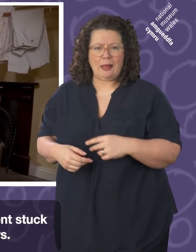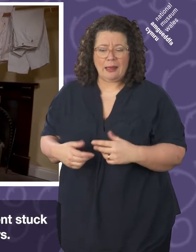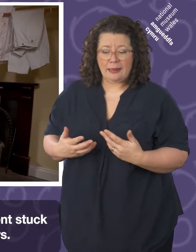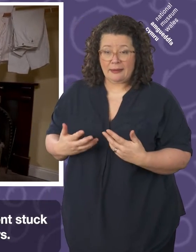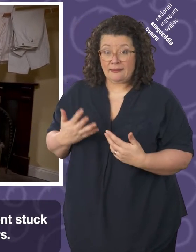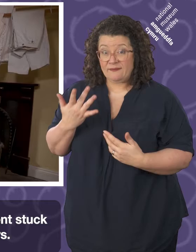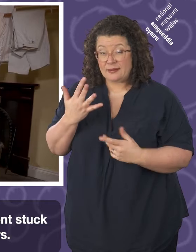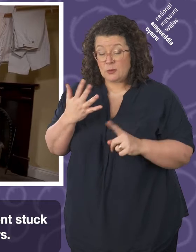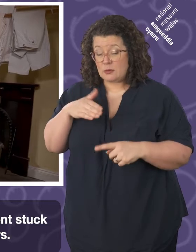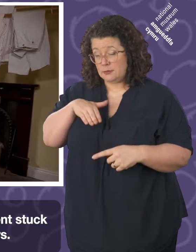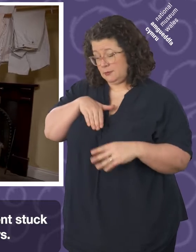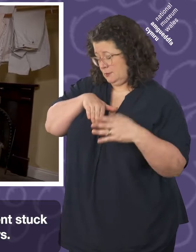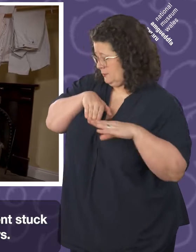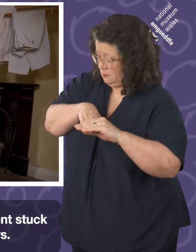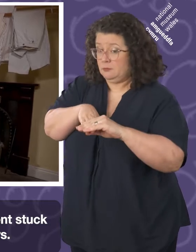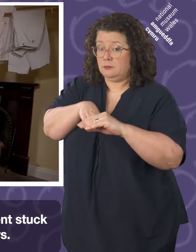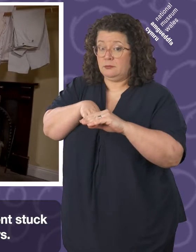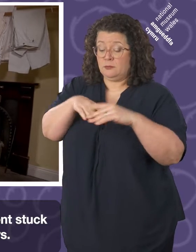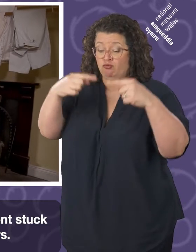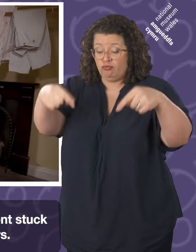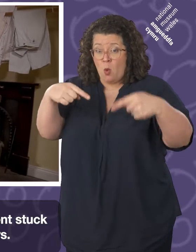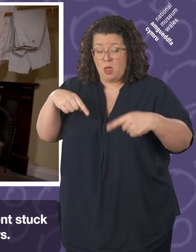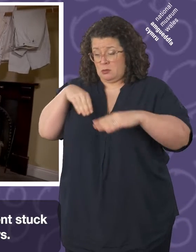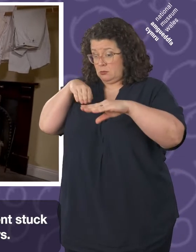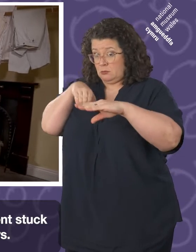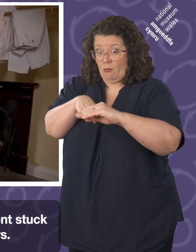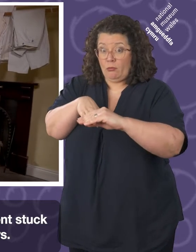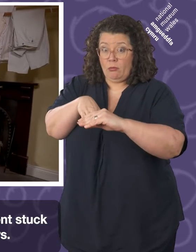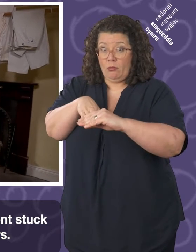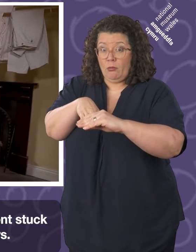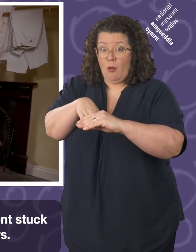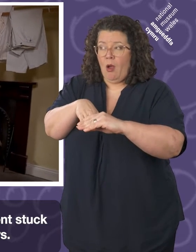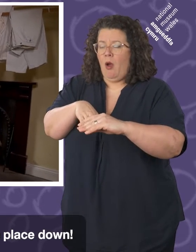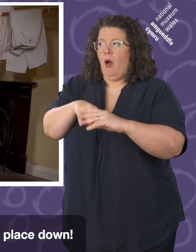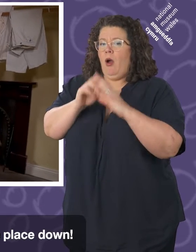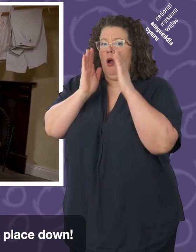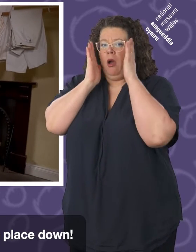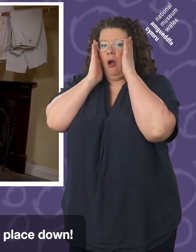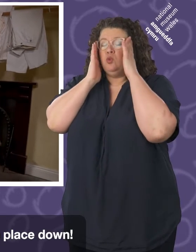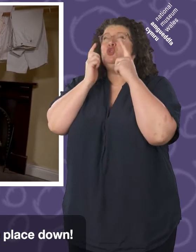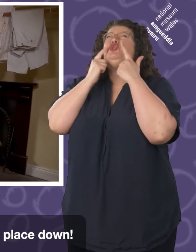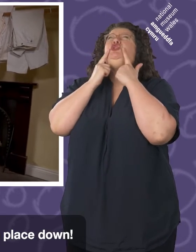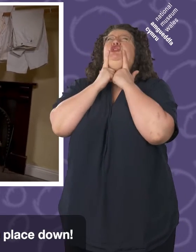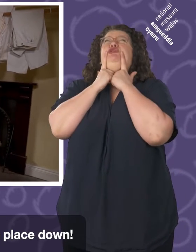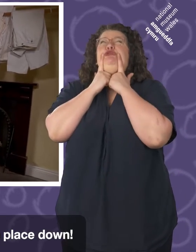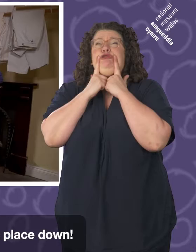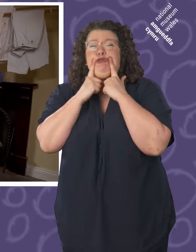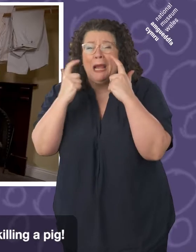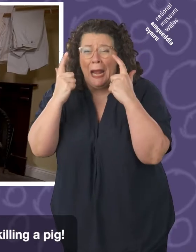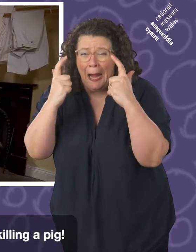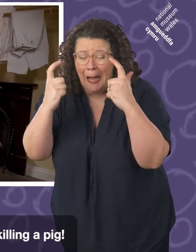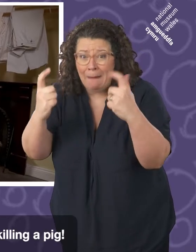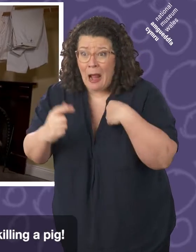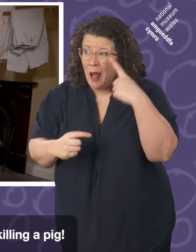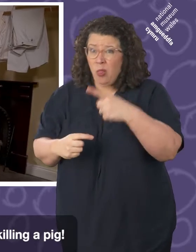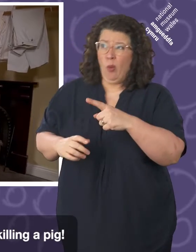And her finger went stuck in the rollers. She screamed the place down. I